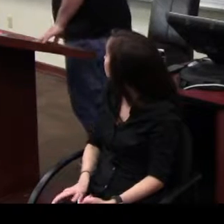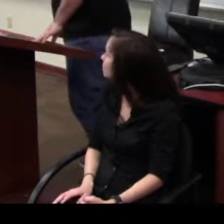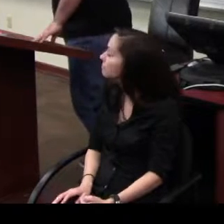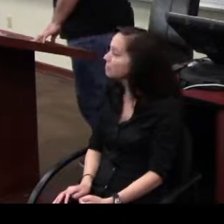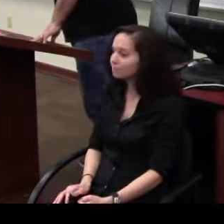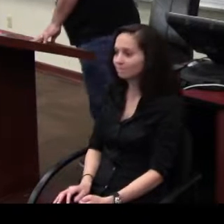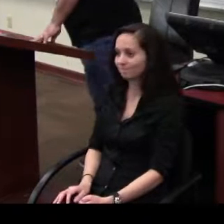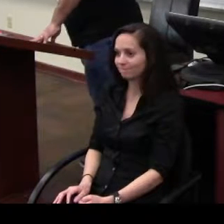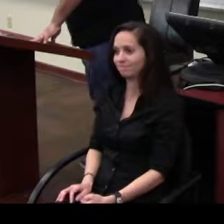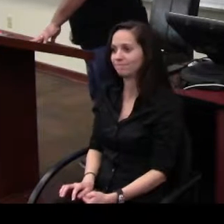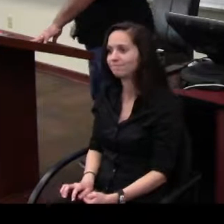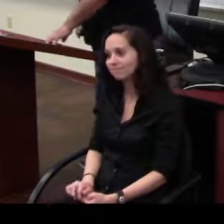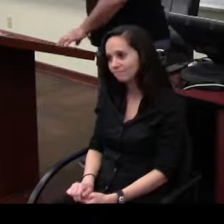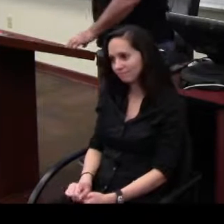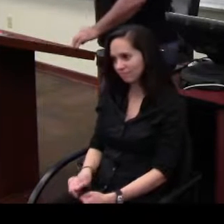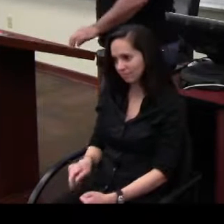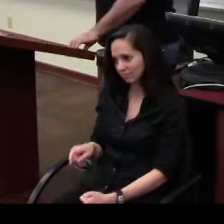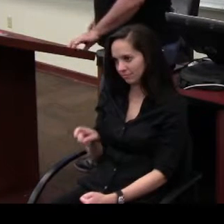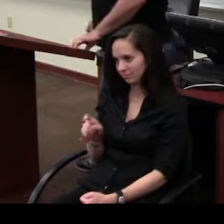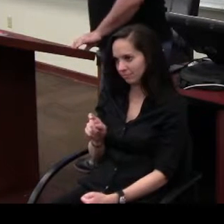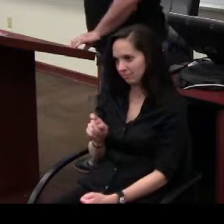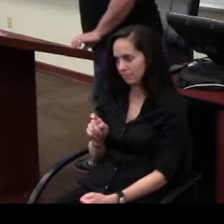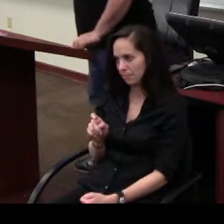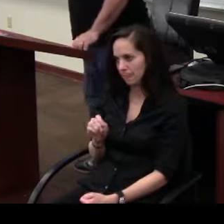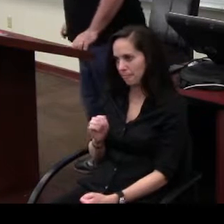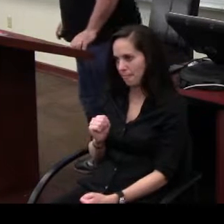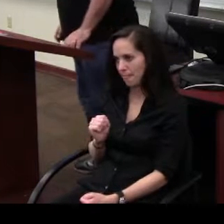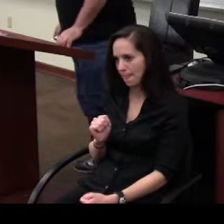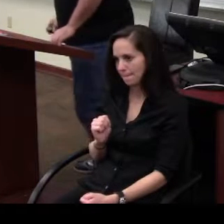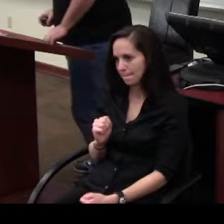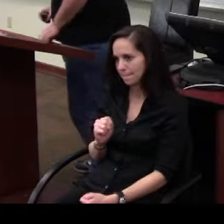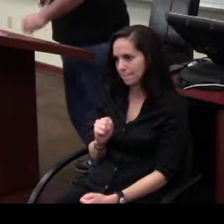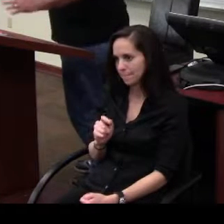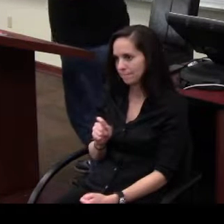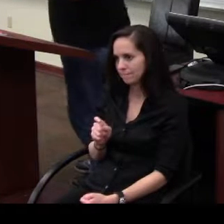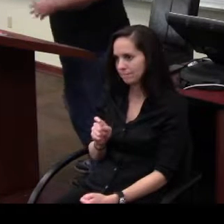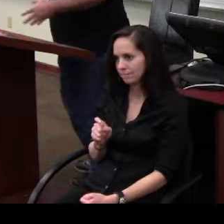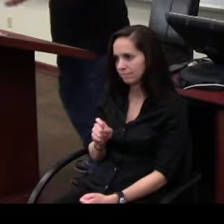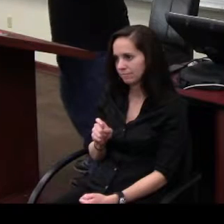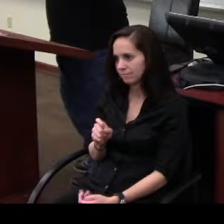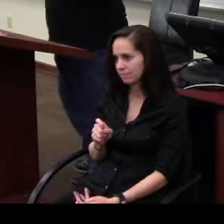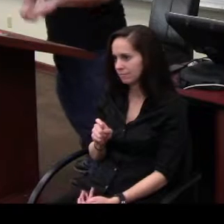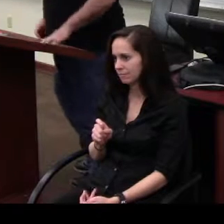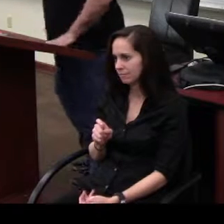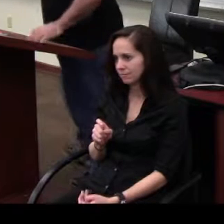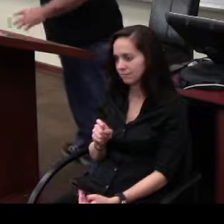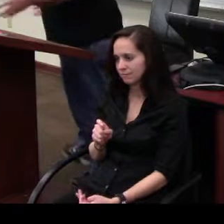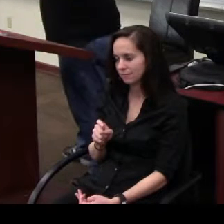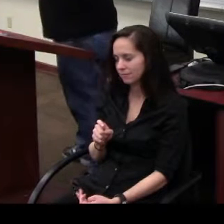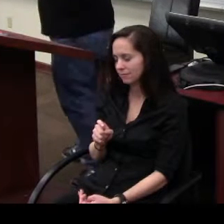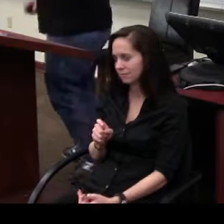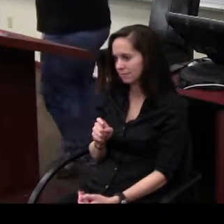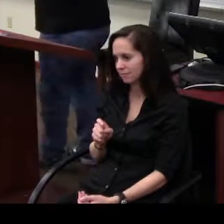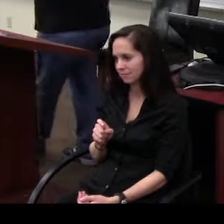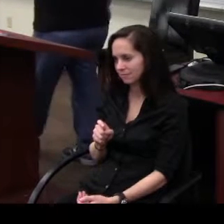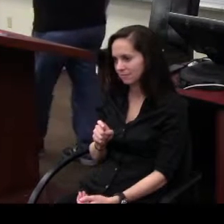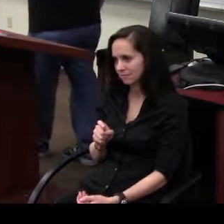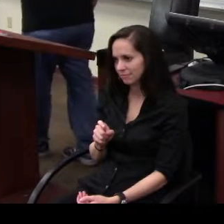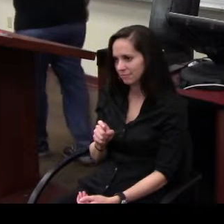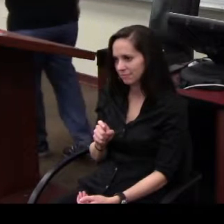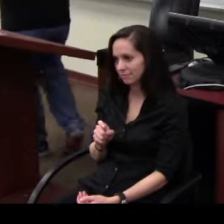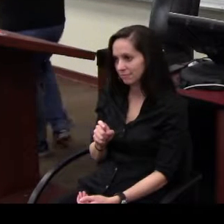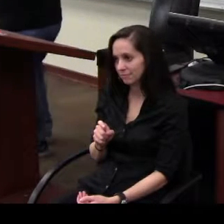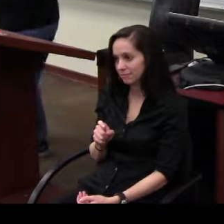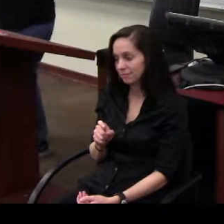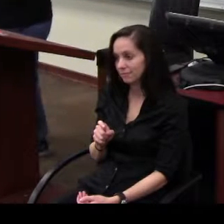all of the current and past employees of the district because Somebody just sent all that money or all that information out. And